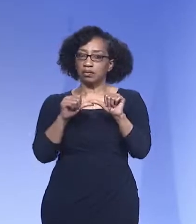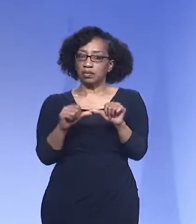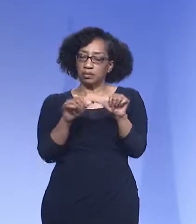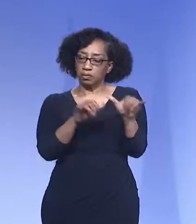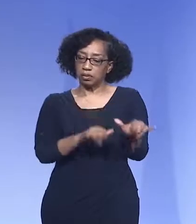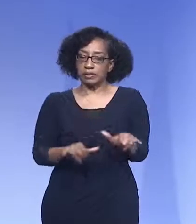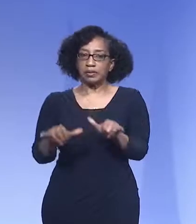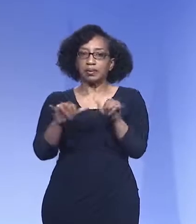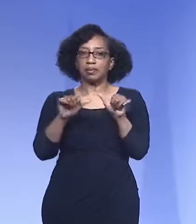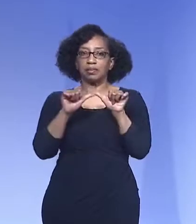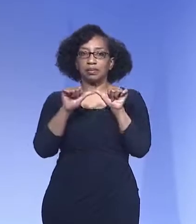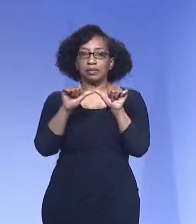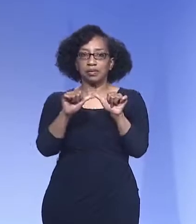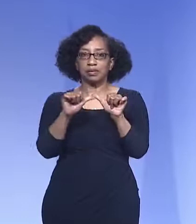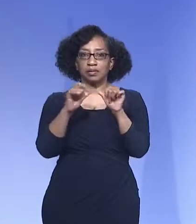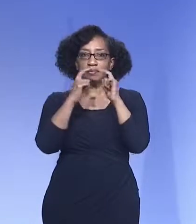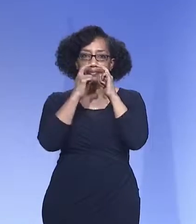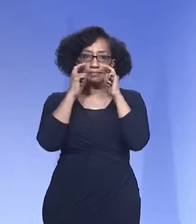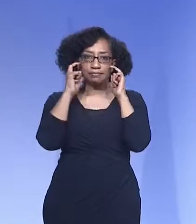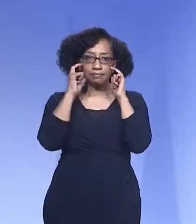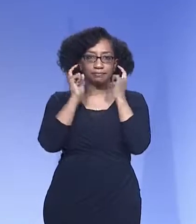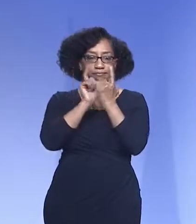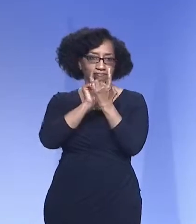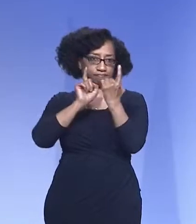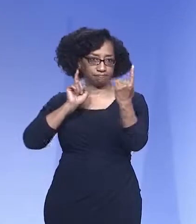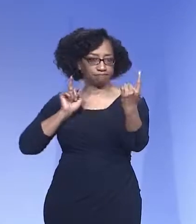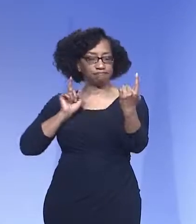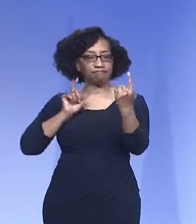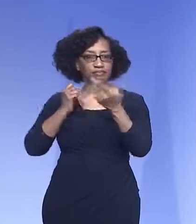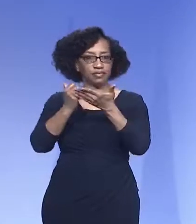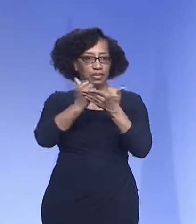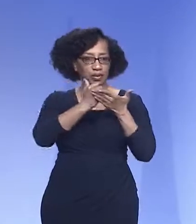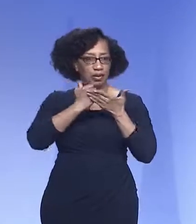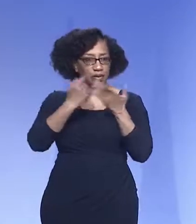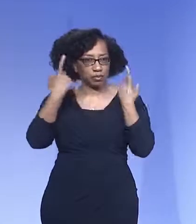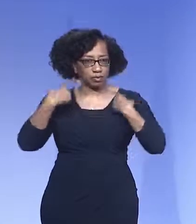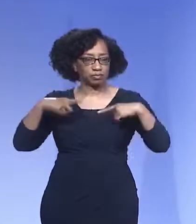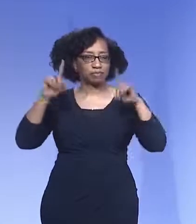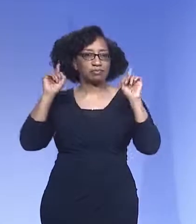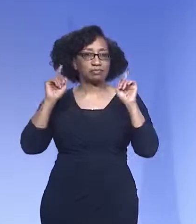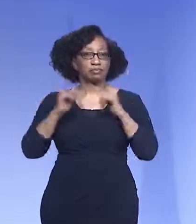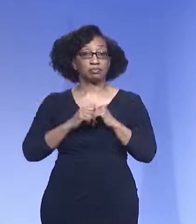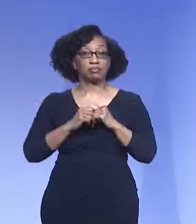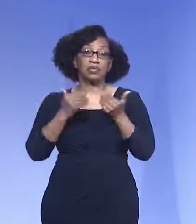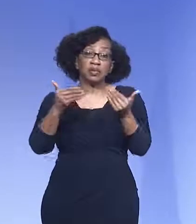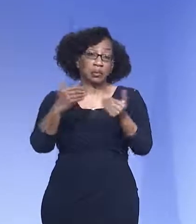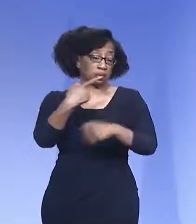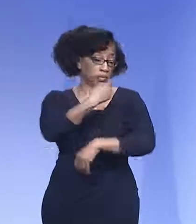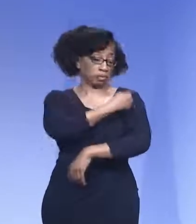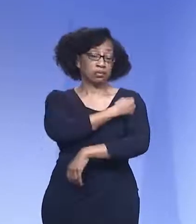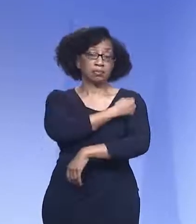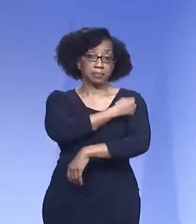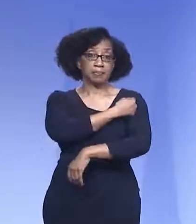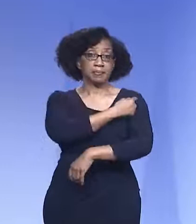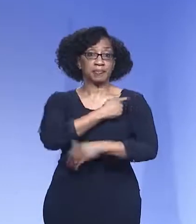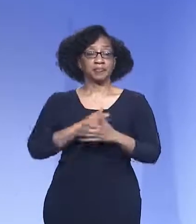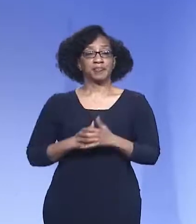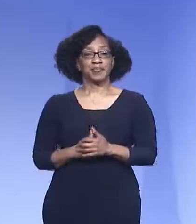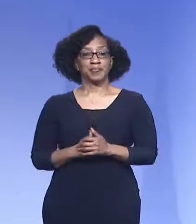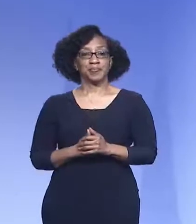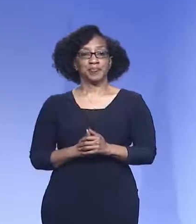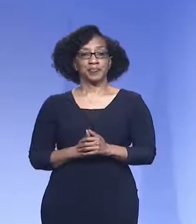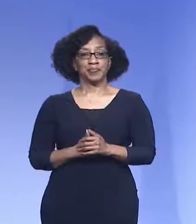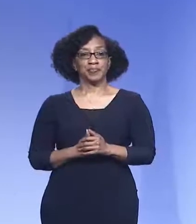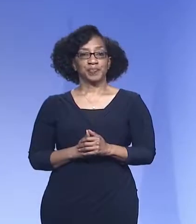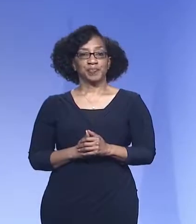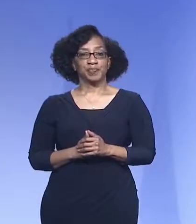Let's continue to do these things that have gotten us where we are. Get vaccinated. Do not